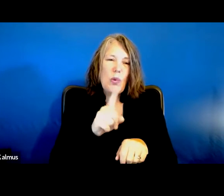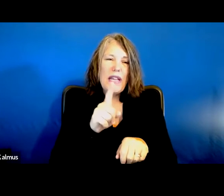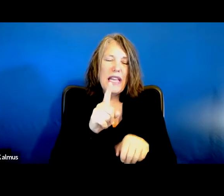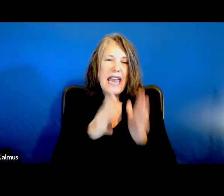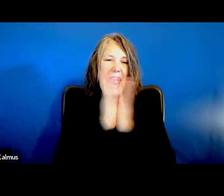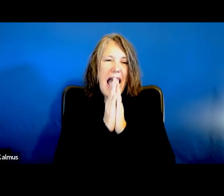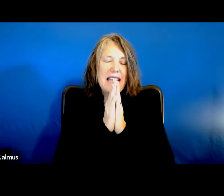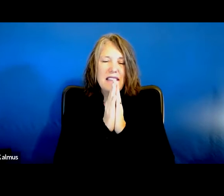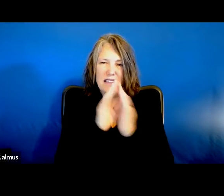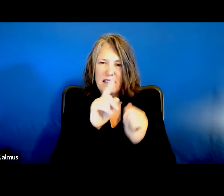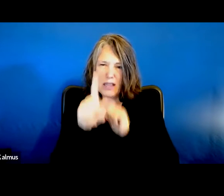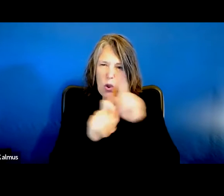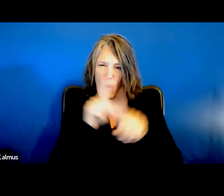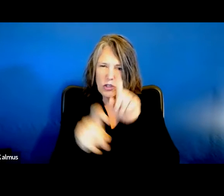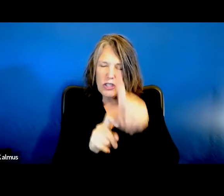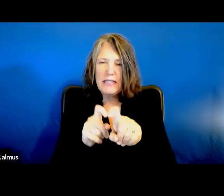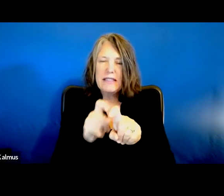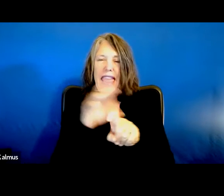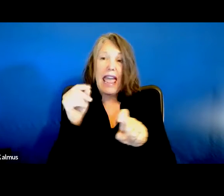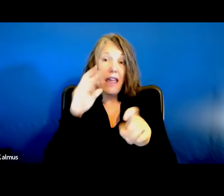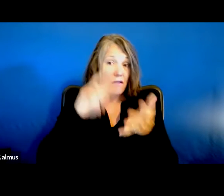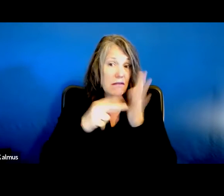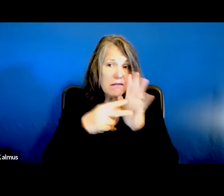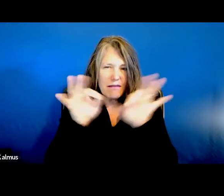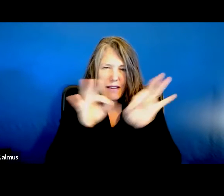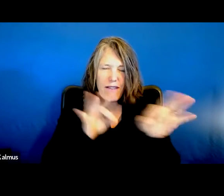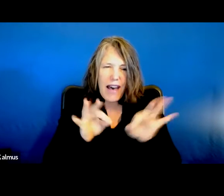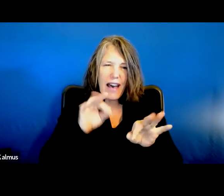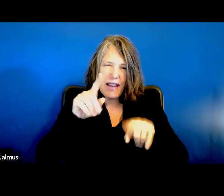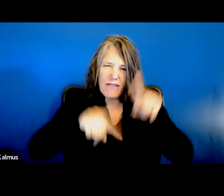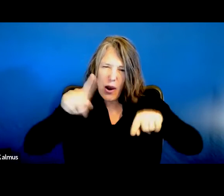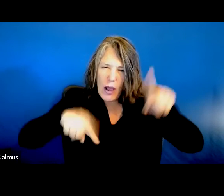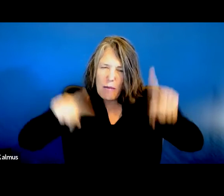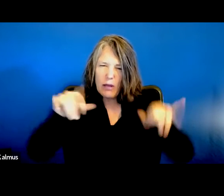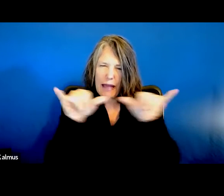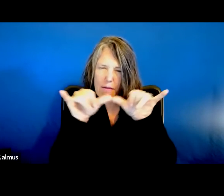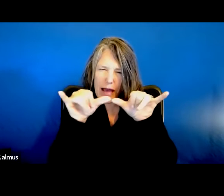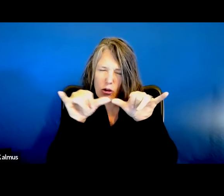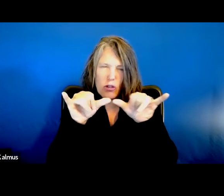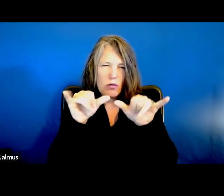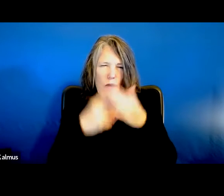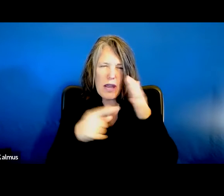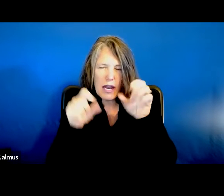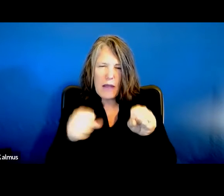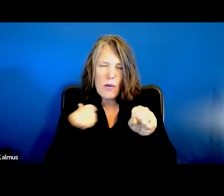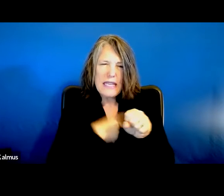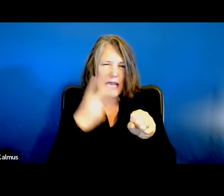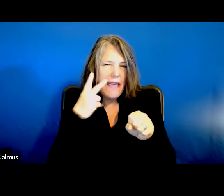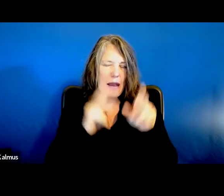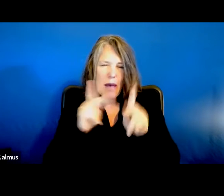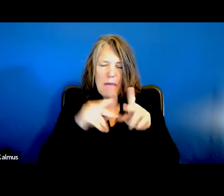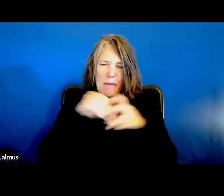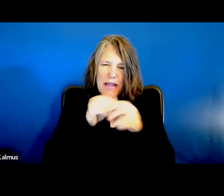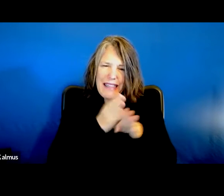ask the questions and define the variables, the measures that are really valuable to people in the field and people living